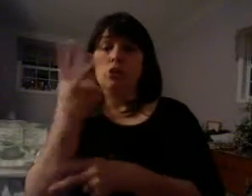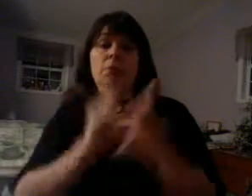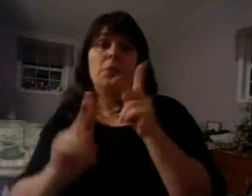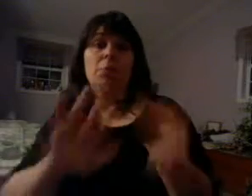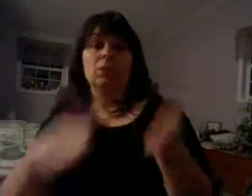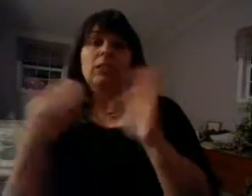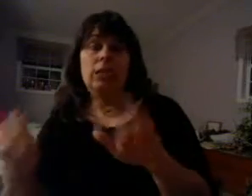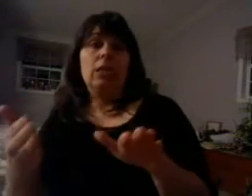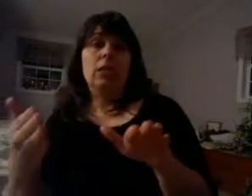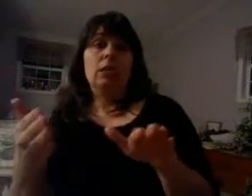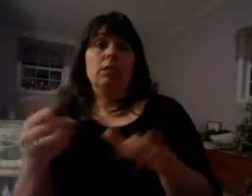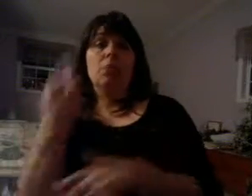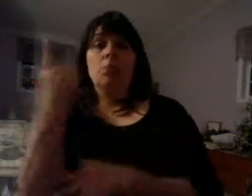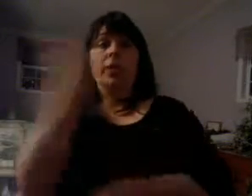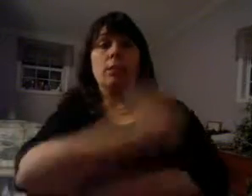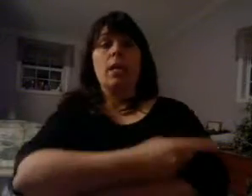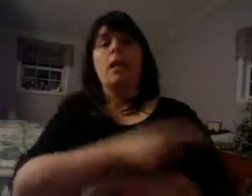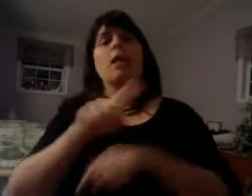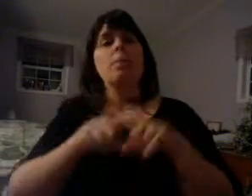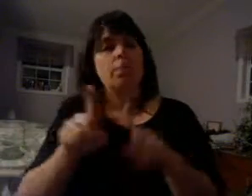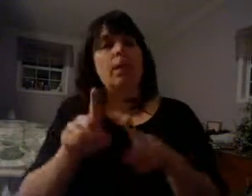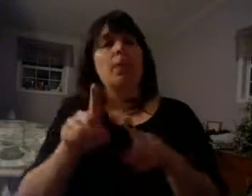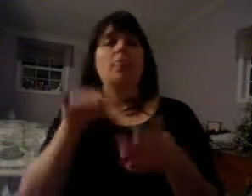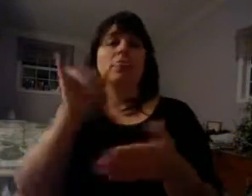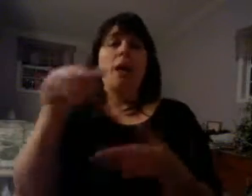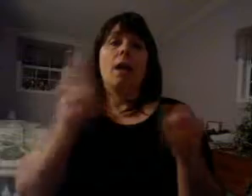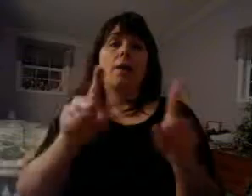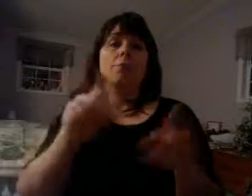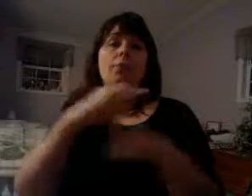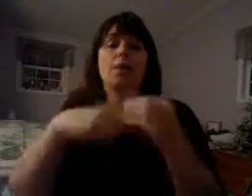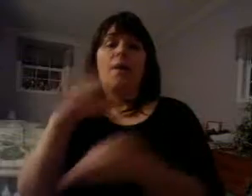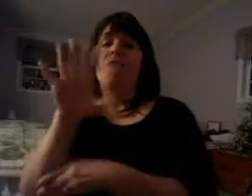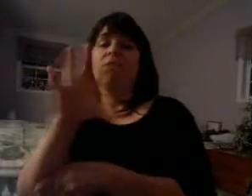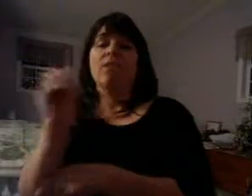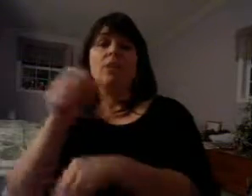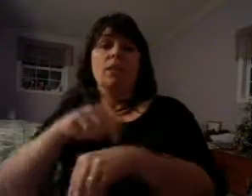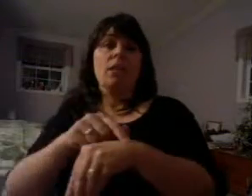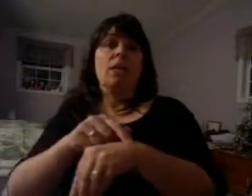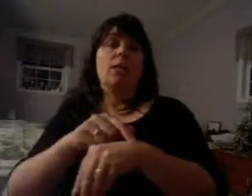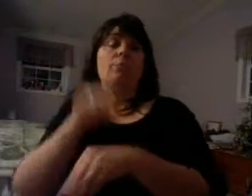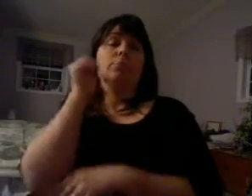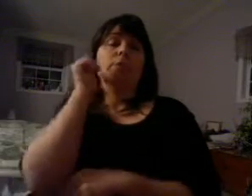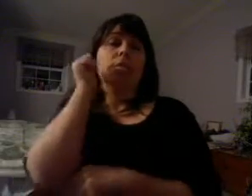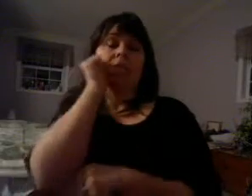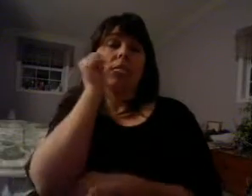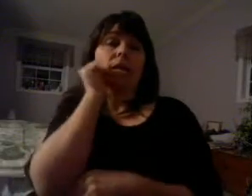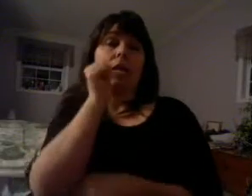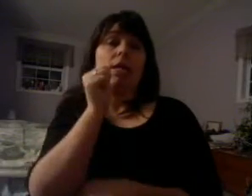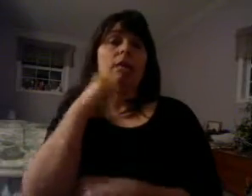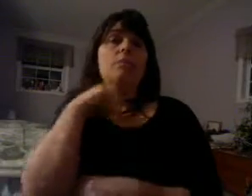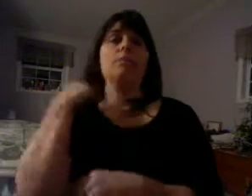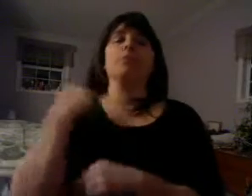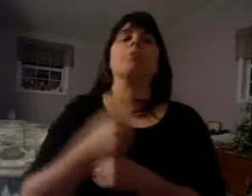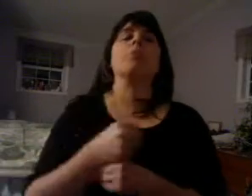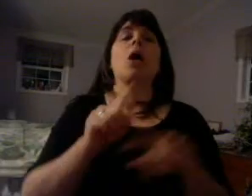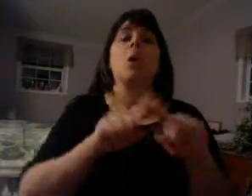happens about 50 times a year in Baltimore. What made that day unusual is that both of those people who died for the same reason, the